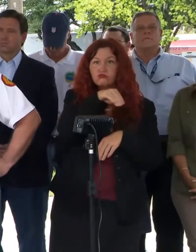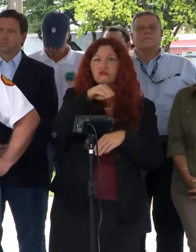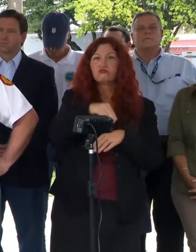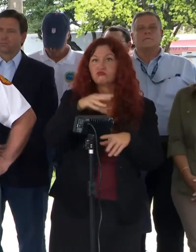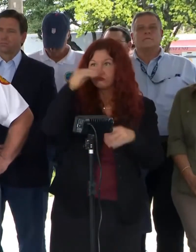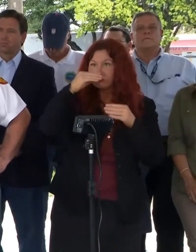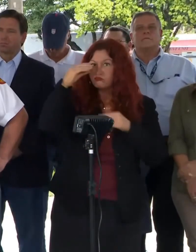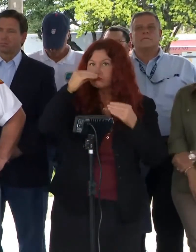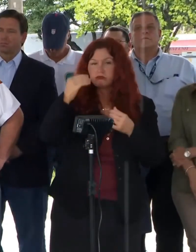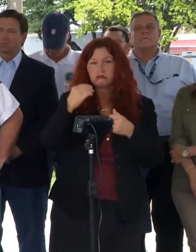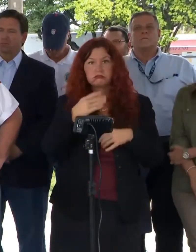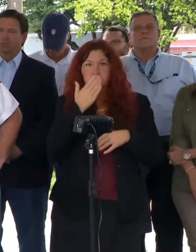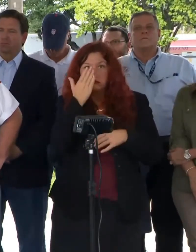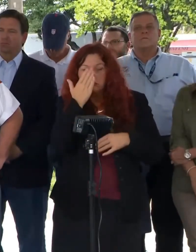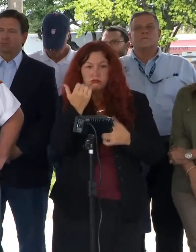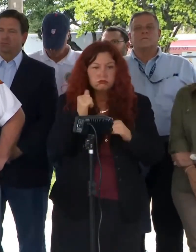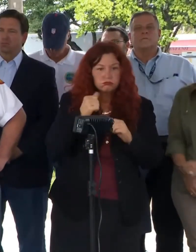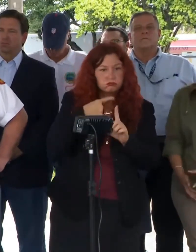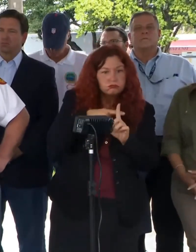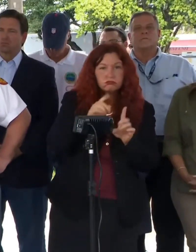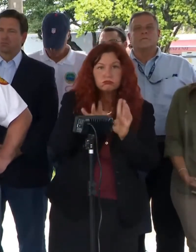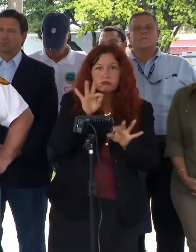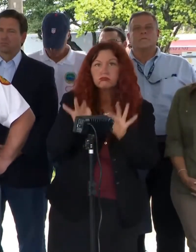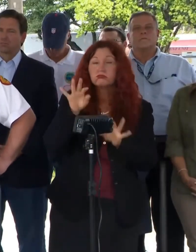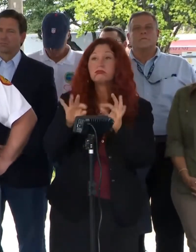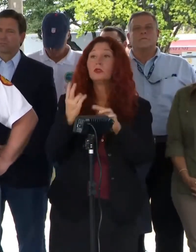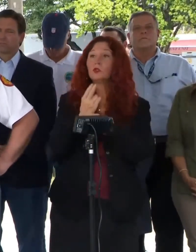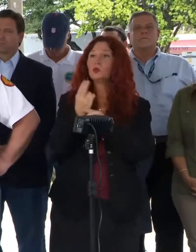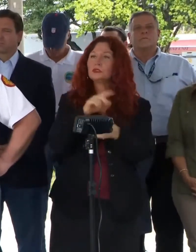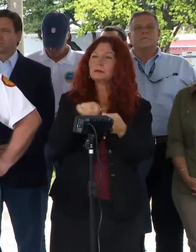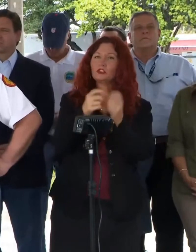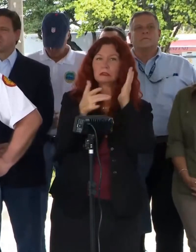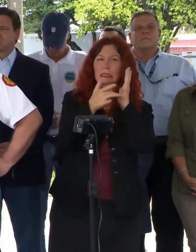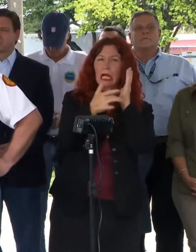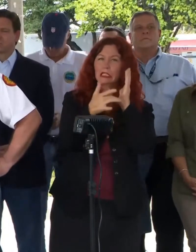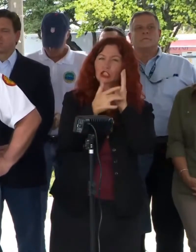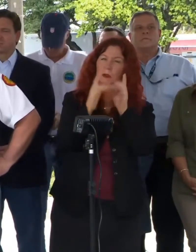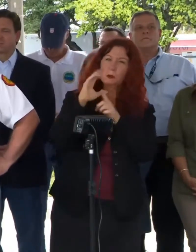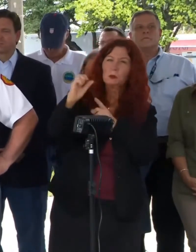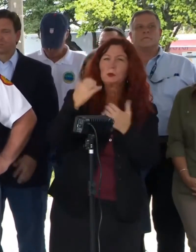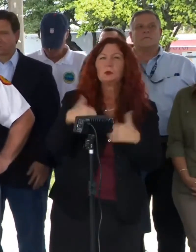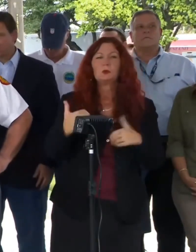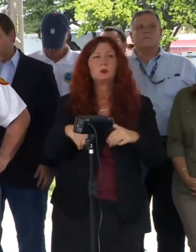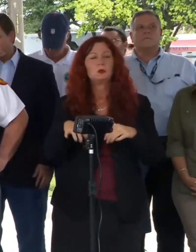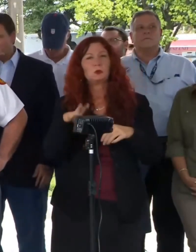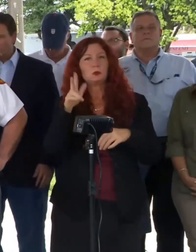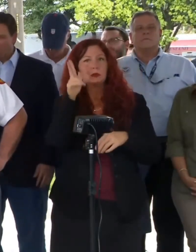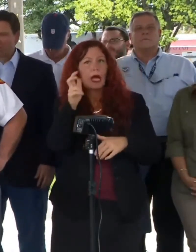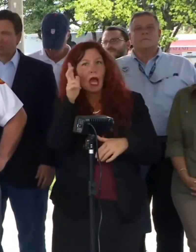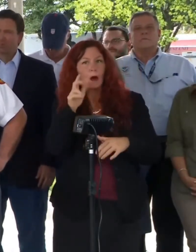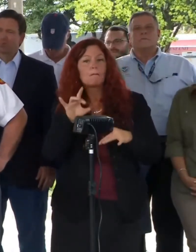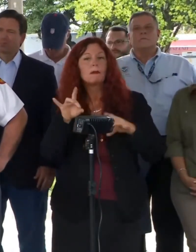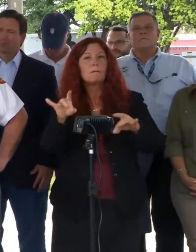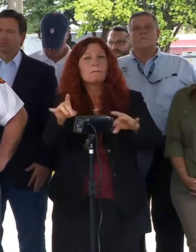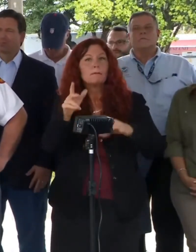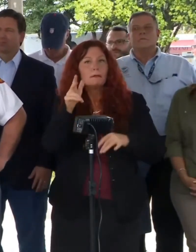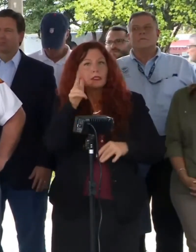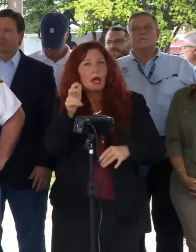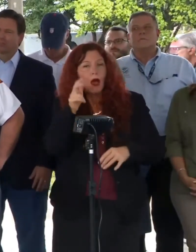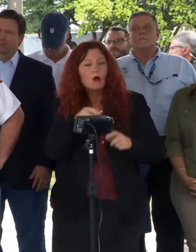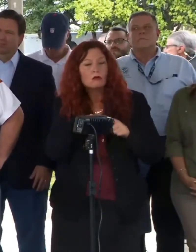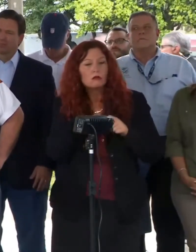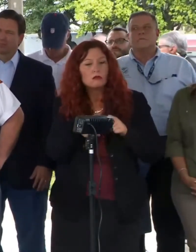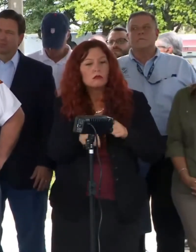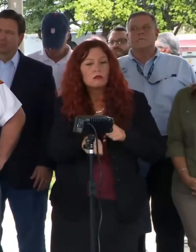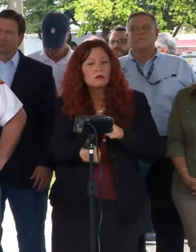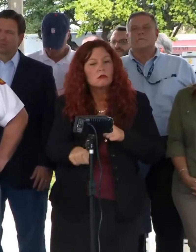equipment, as well as video equipment, searching for life. That's what we've been doing from the get-go. And then we reevaluate and keep assessing. As